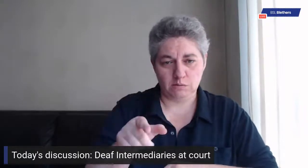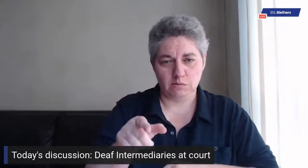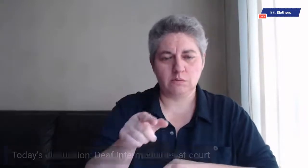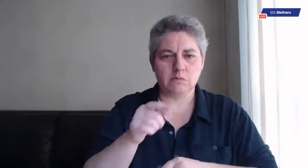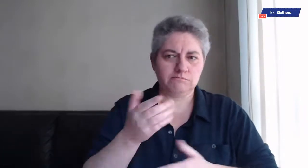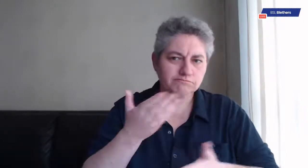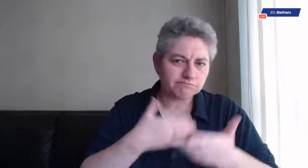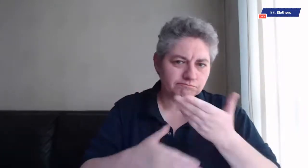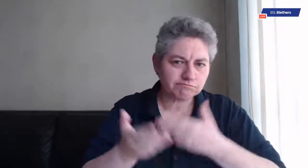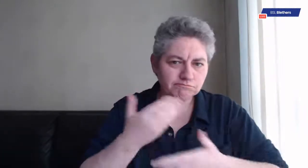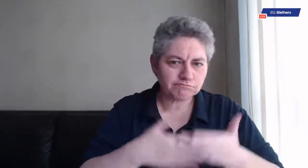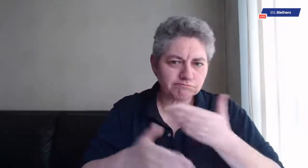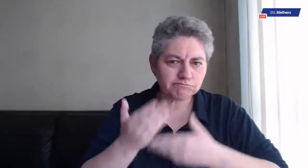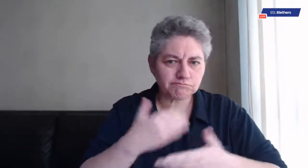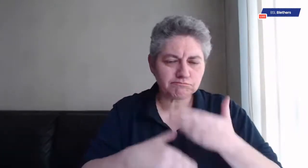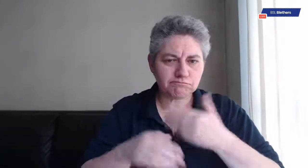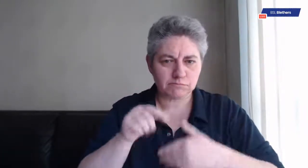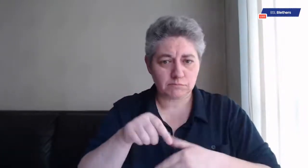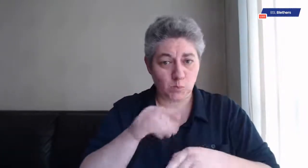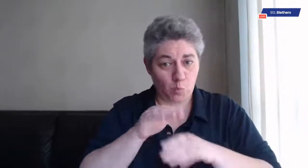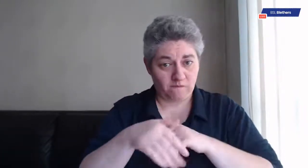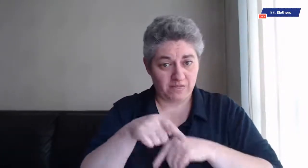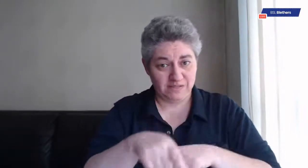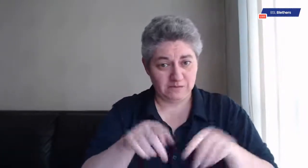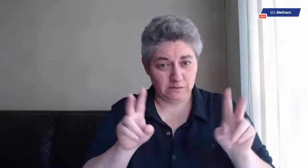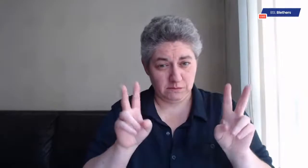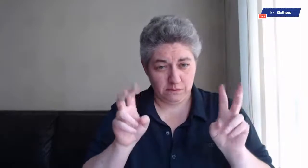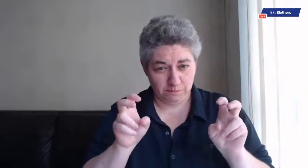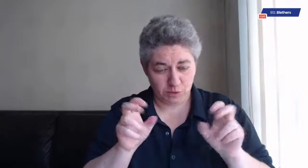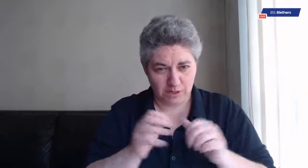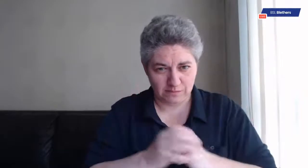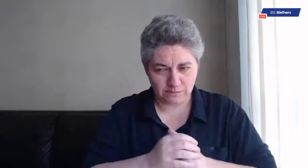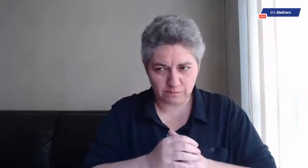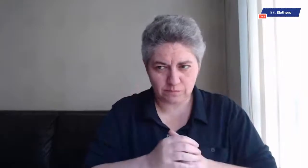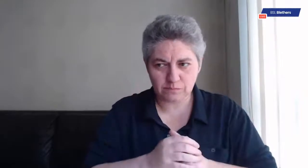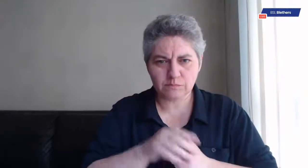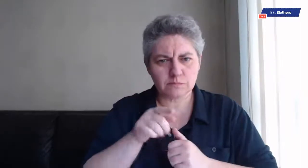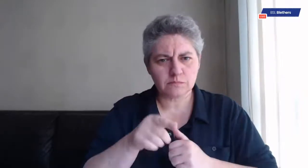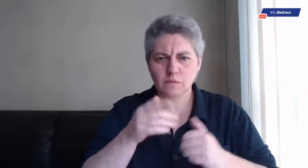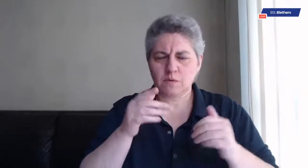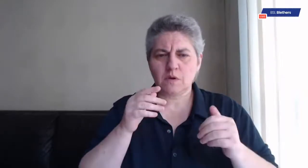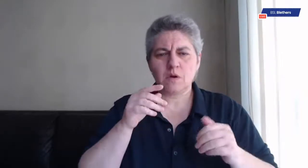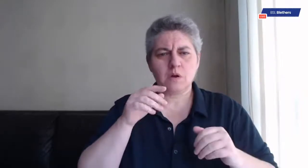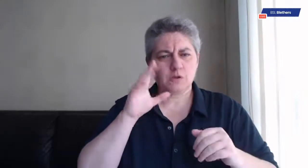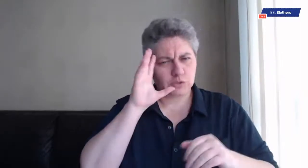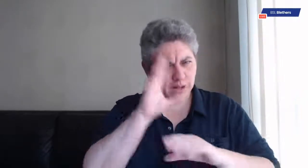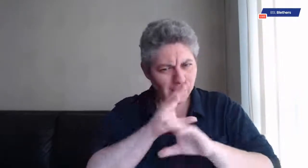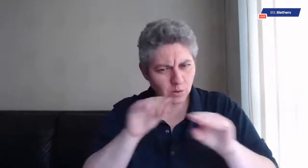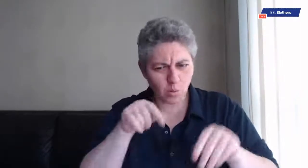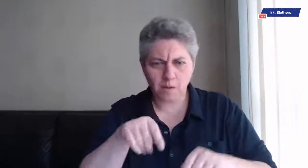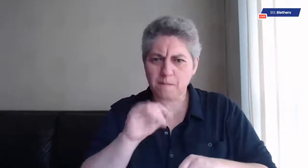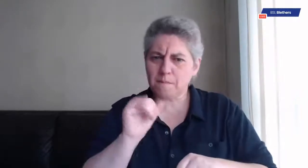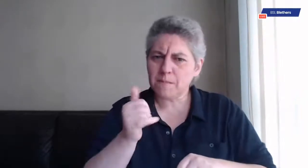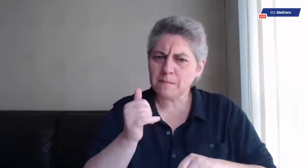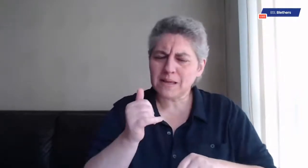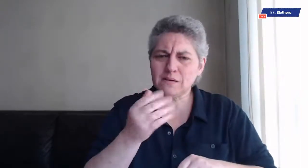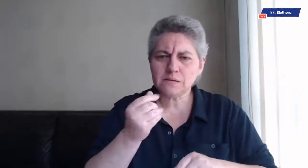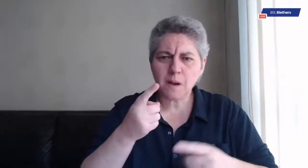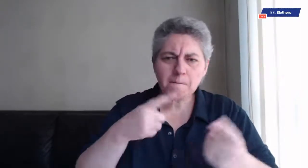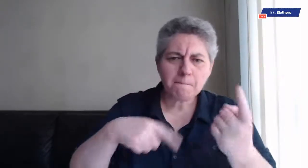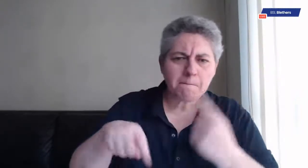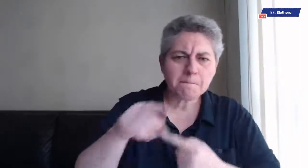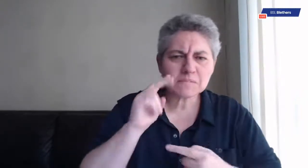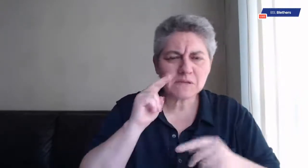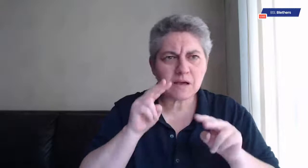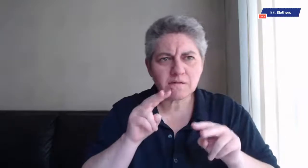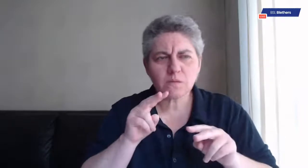have the privilege of interviewing this person who will discuss all of this with us today. And